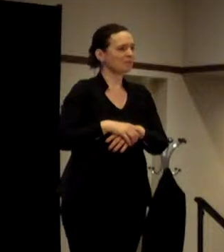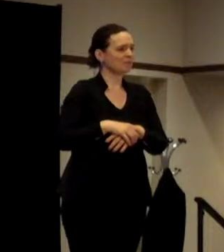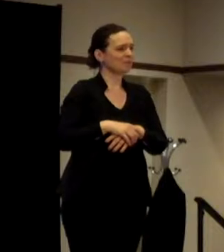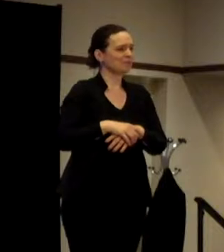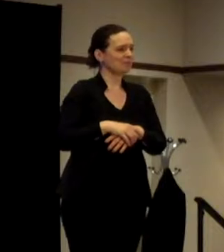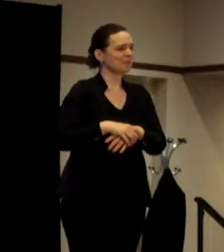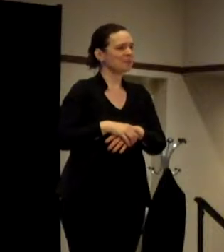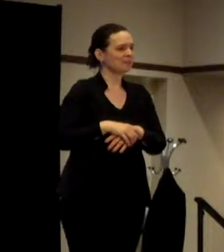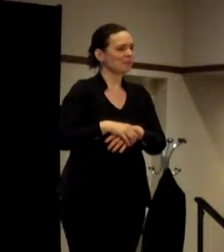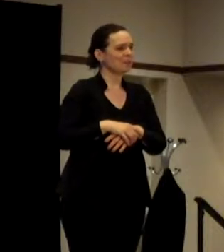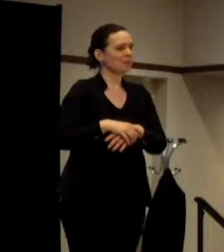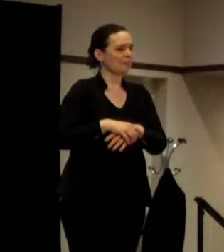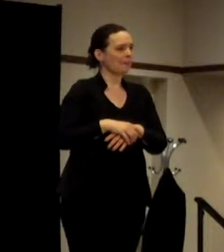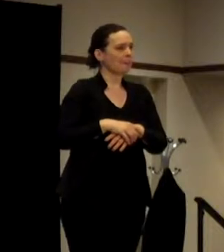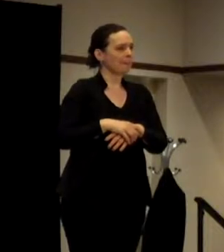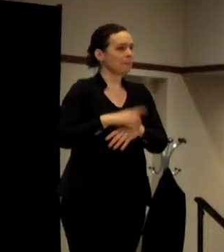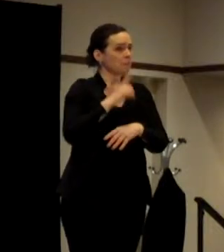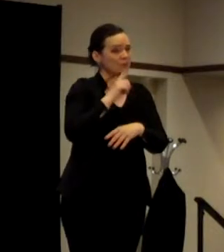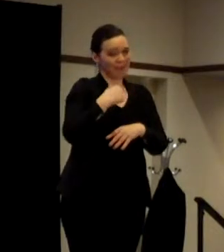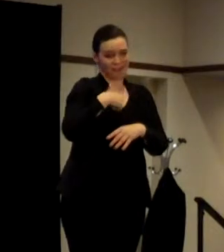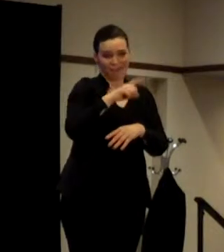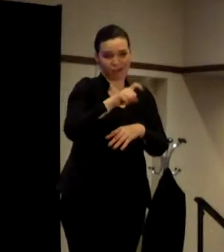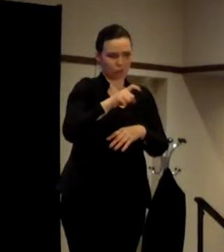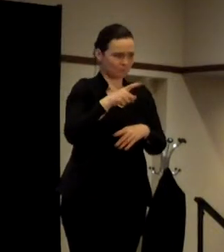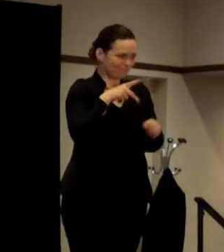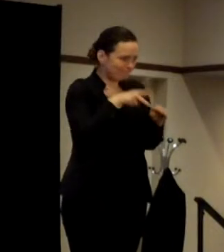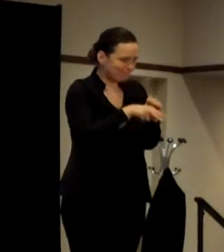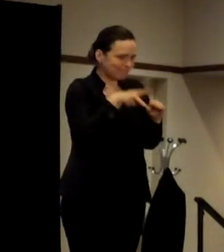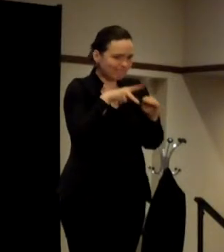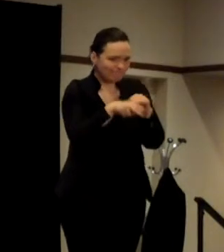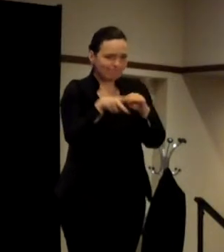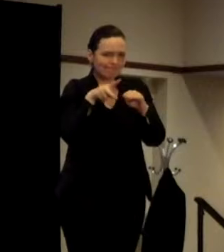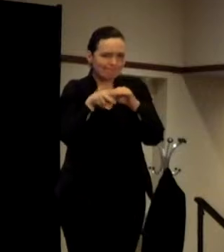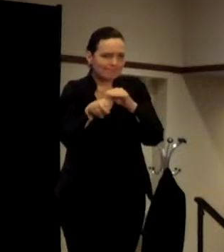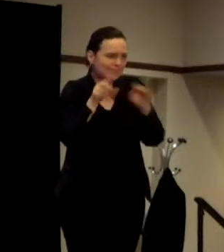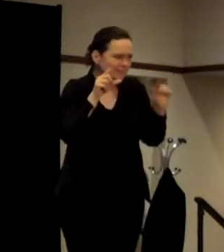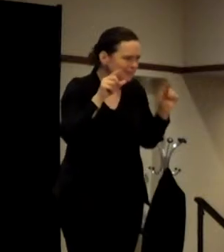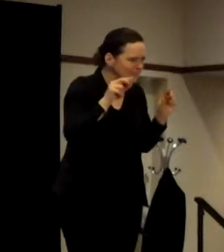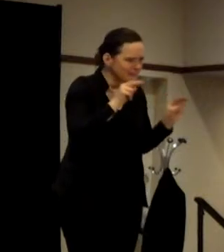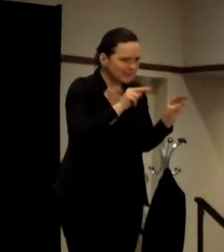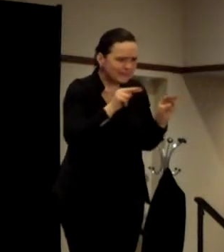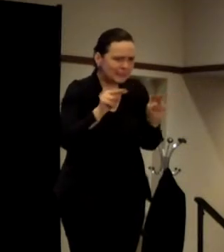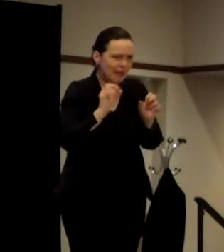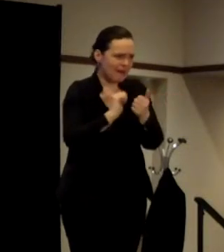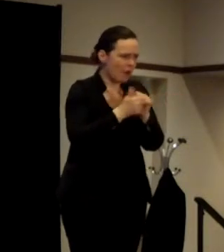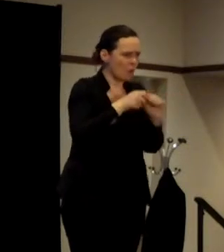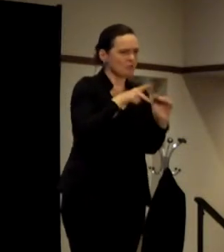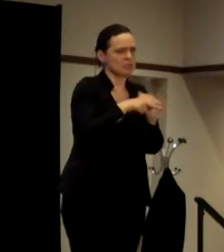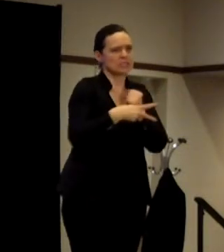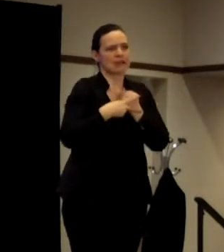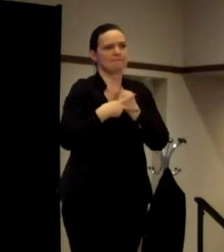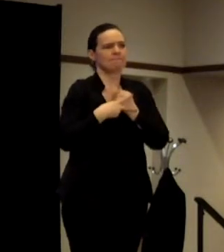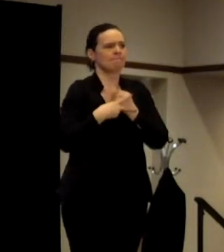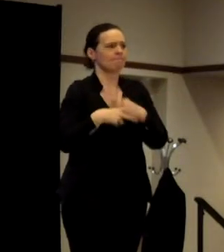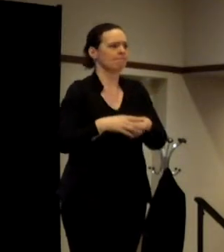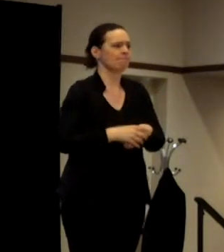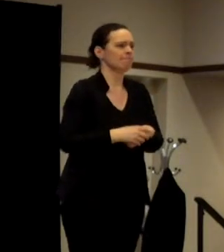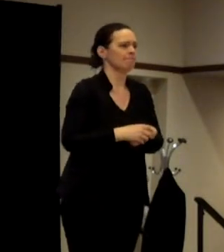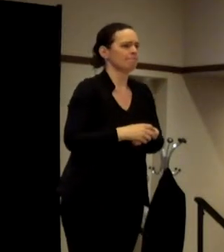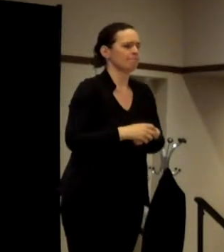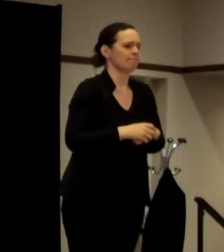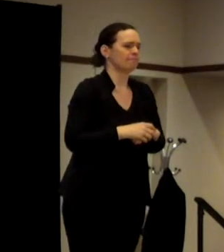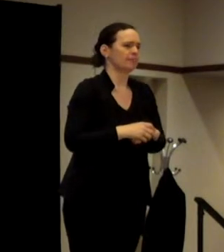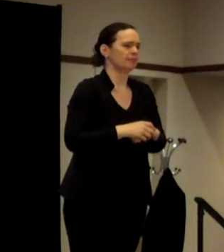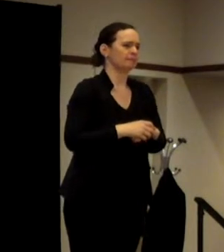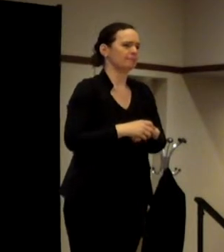of employees. So we did all that when things looked like they were going to be really bad. Sales